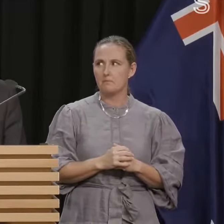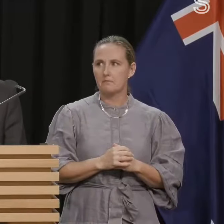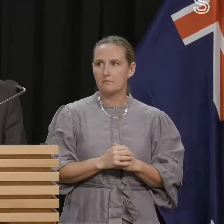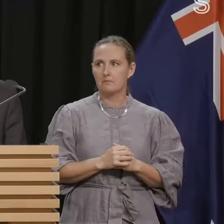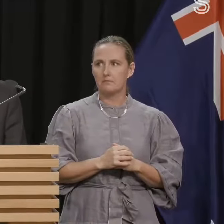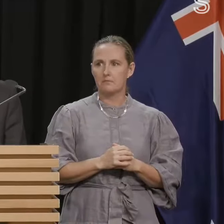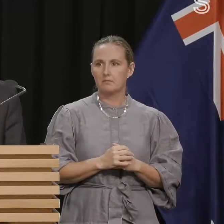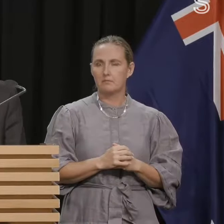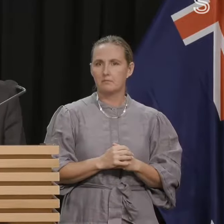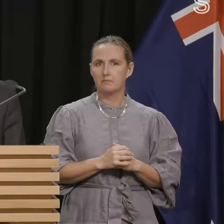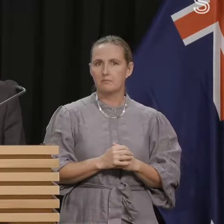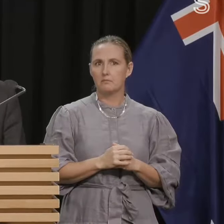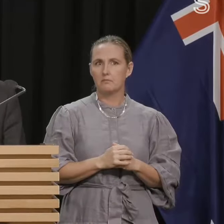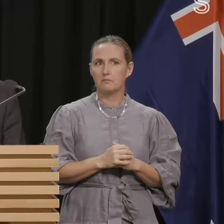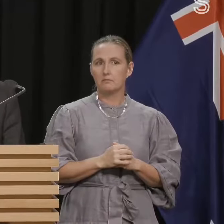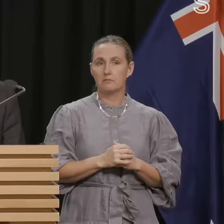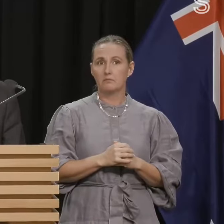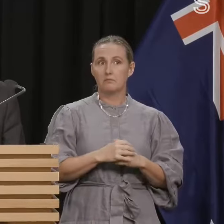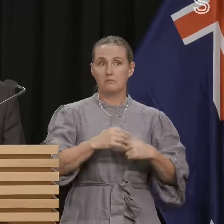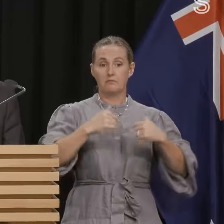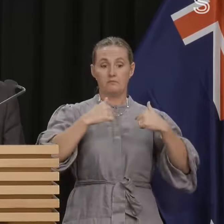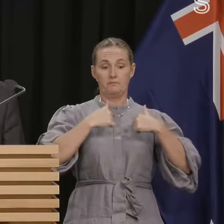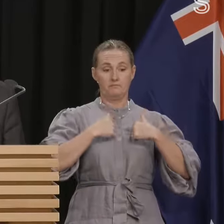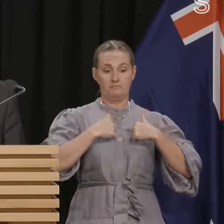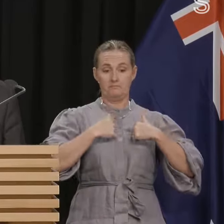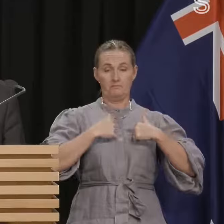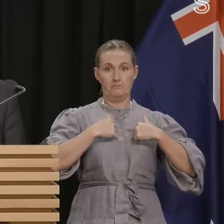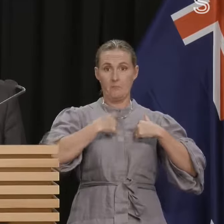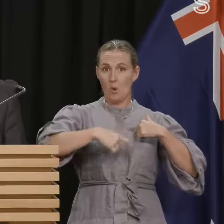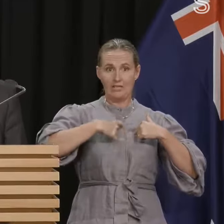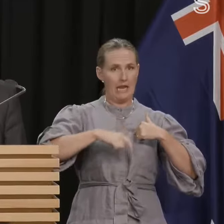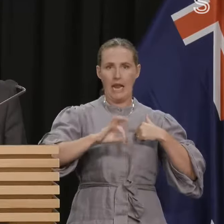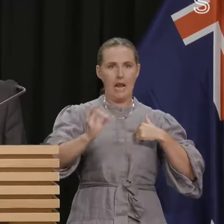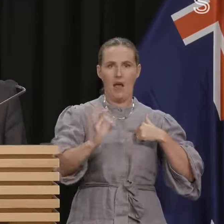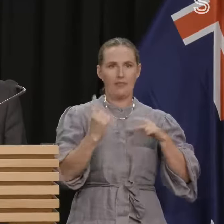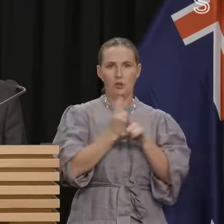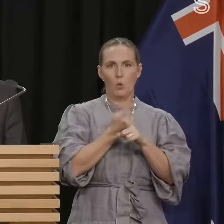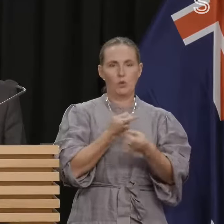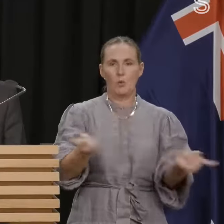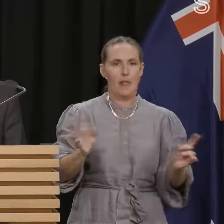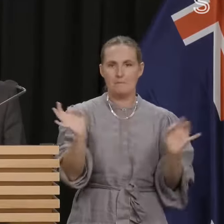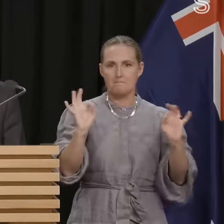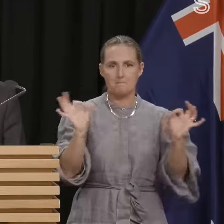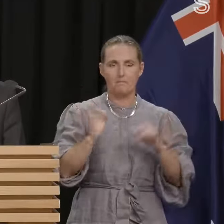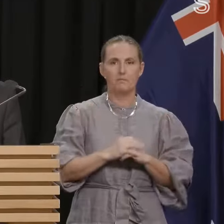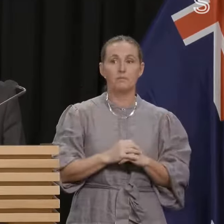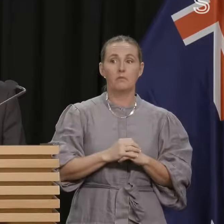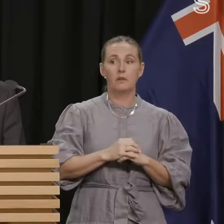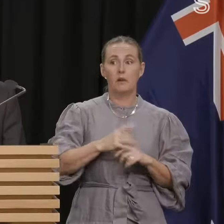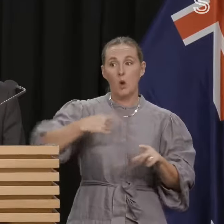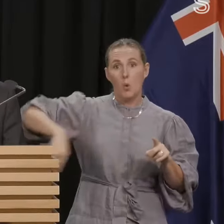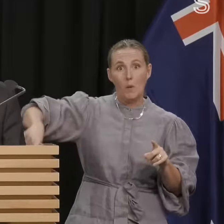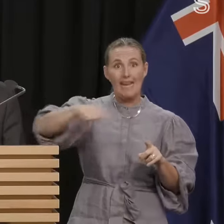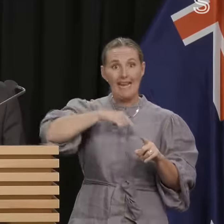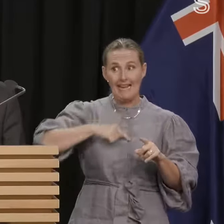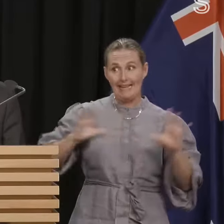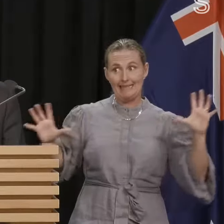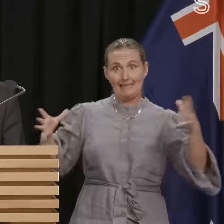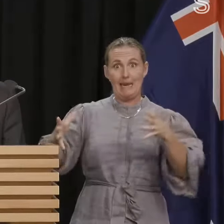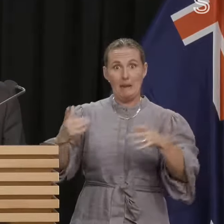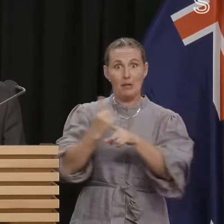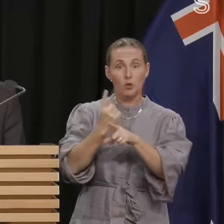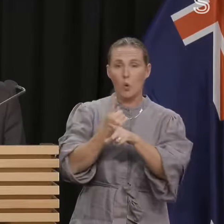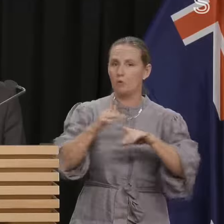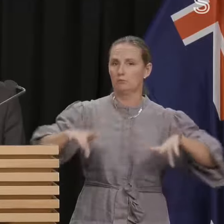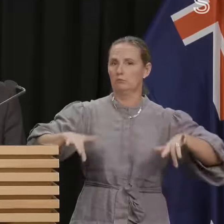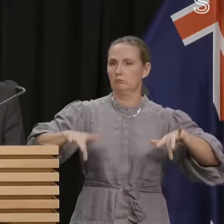well, I shouldn't say that actually. I certainly haven't spoken to any of them. This isn't something we've consulted on, but now, as I've indicated,